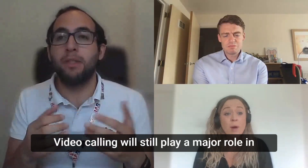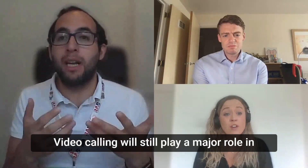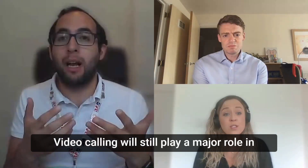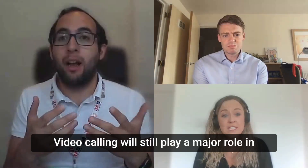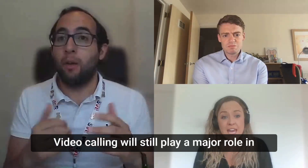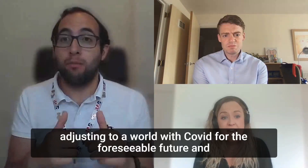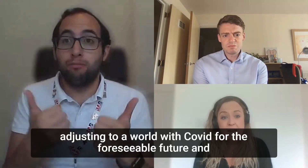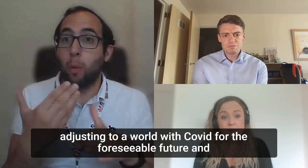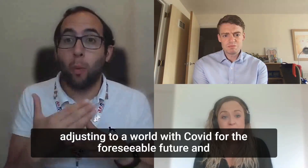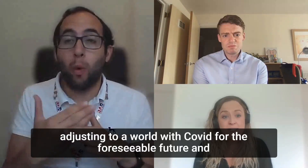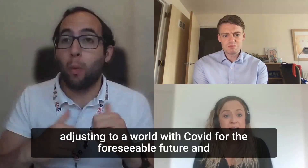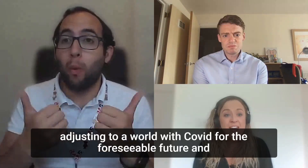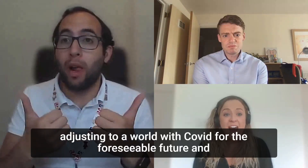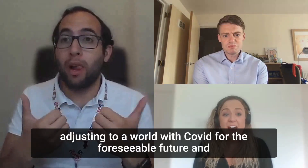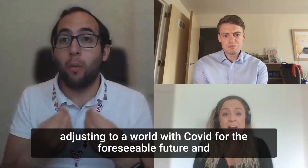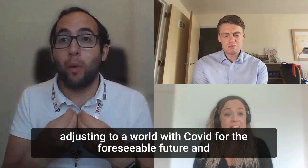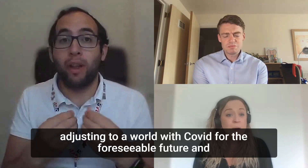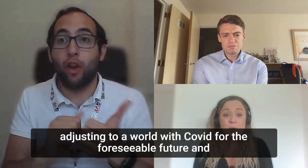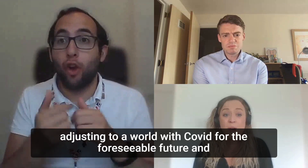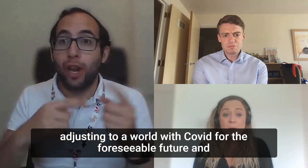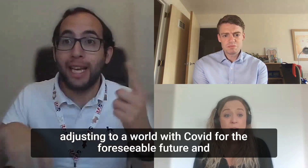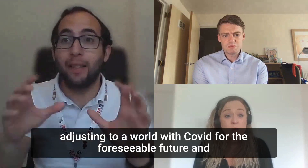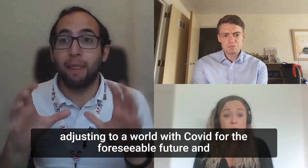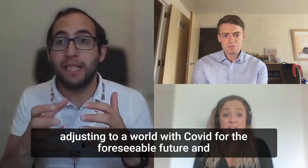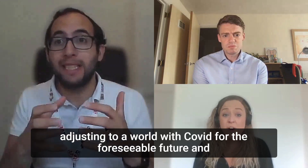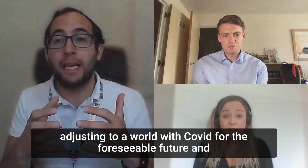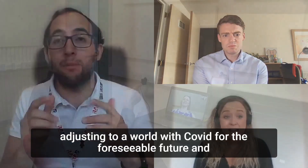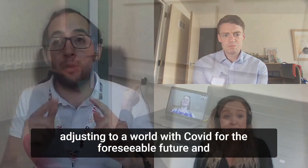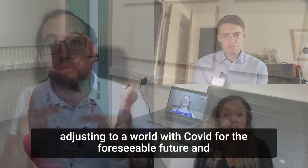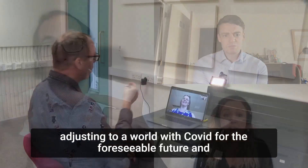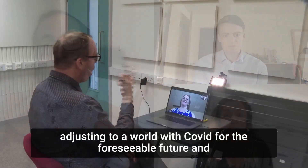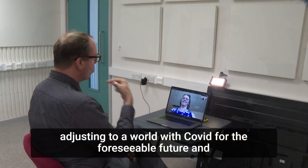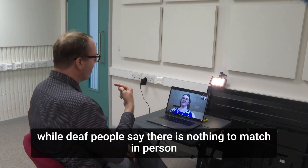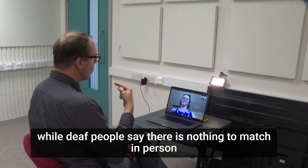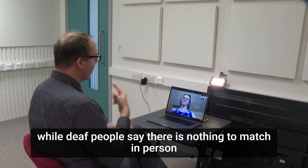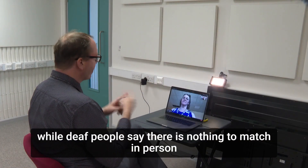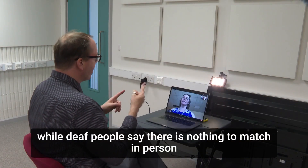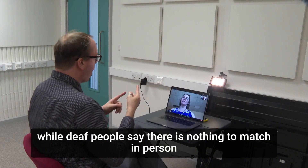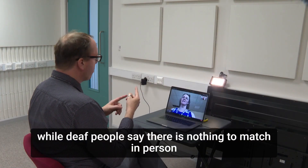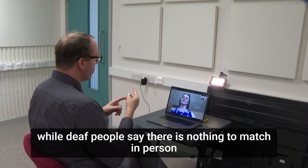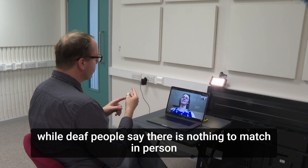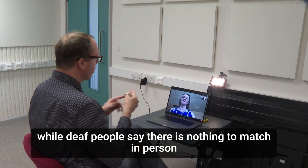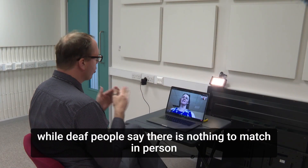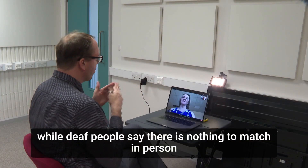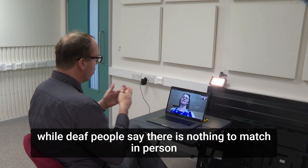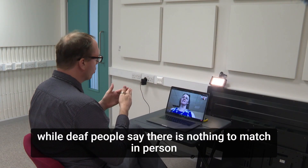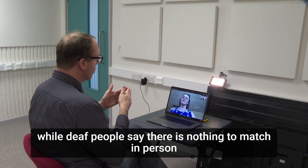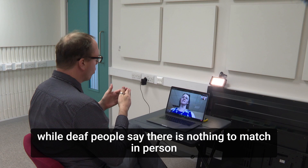in adjusting to a world with COVID for the foreseeable future. And while deaf people say there is nothing to match